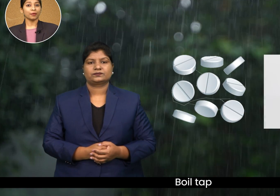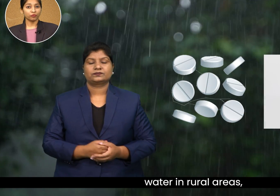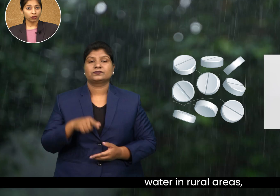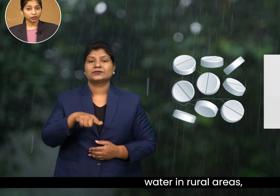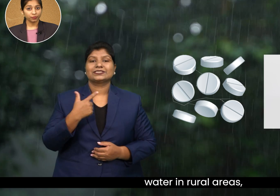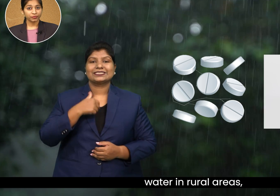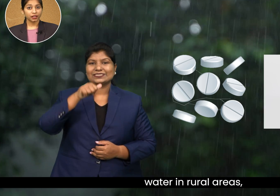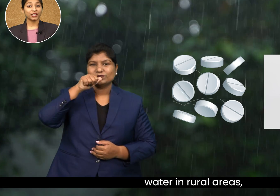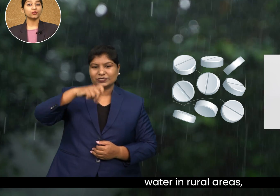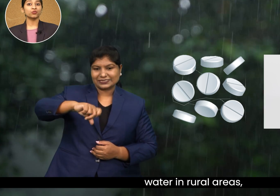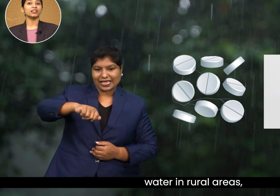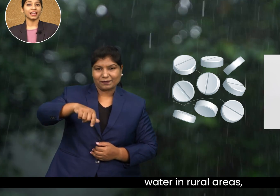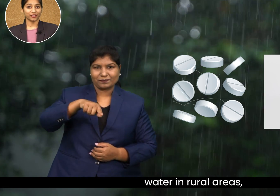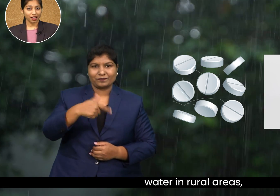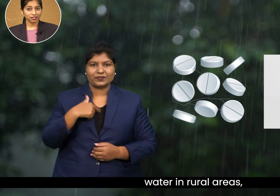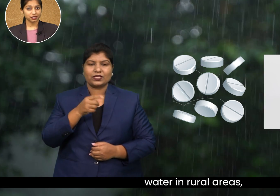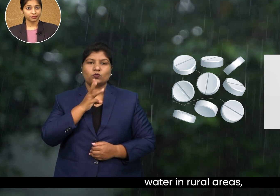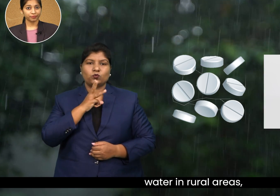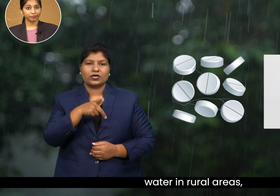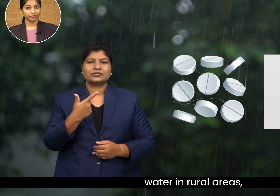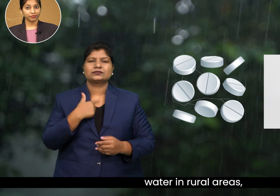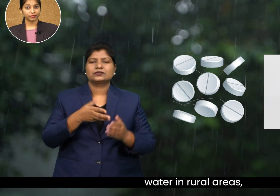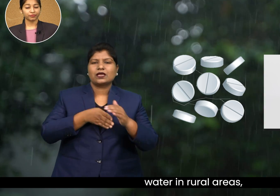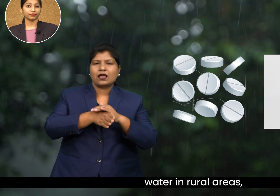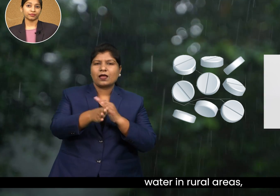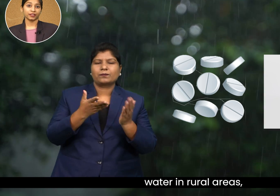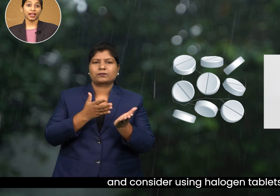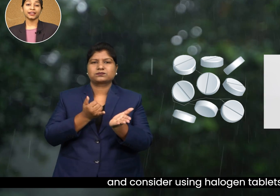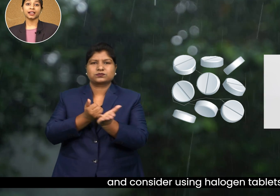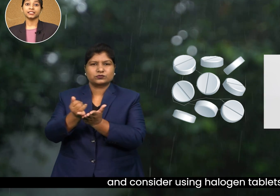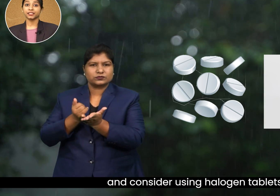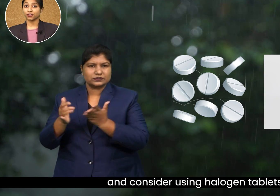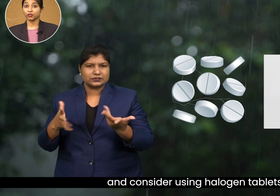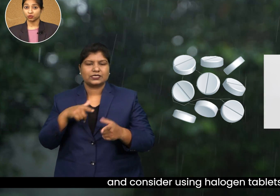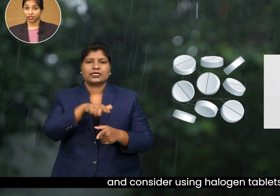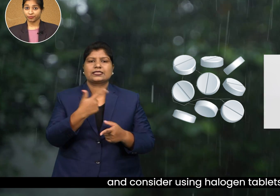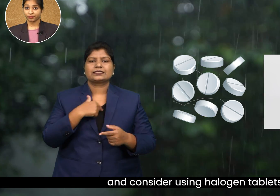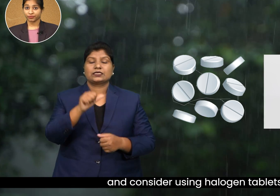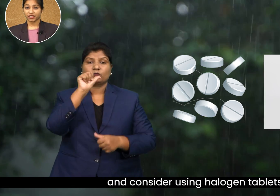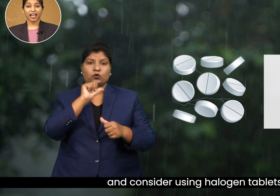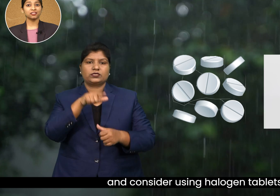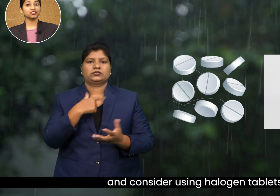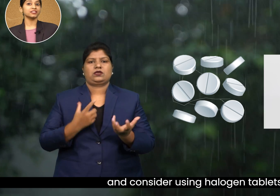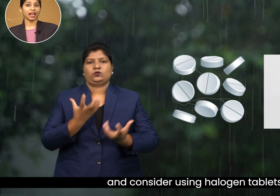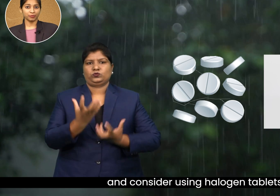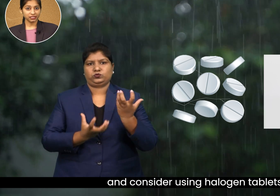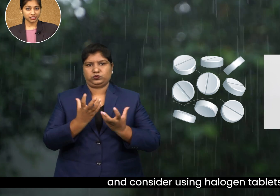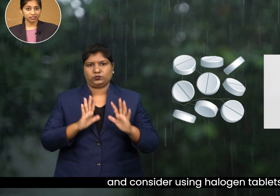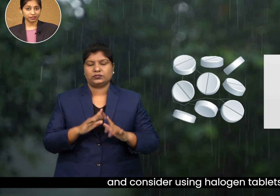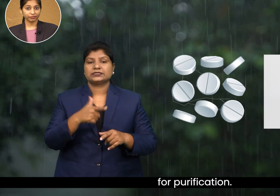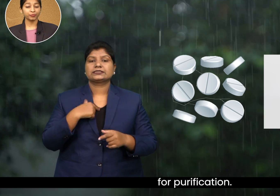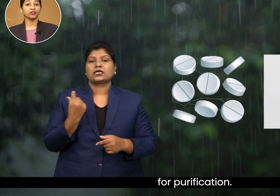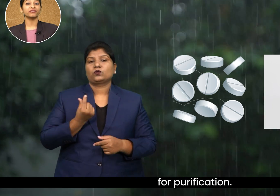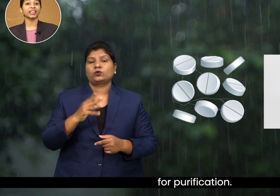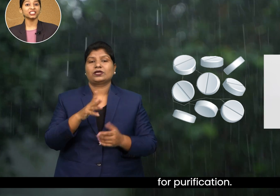Boil tap water in rural areas and consider using halogen